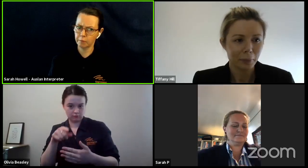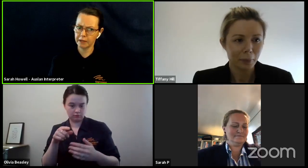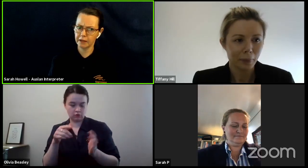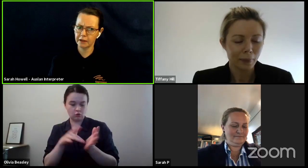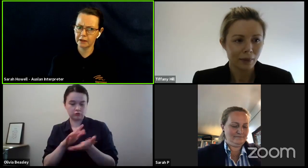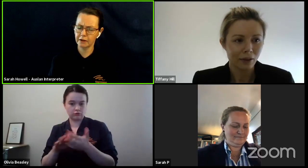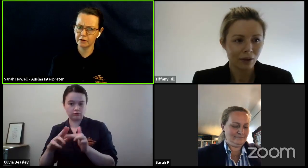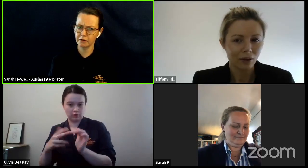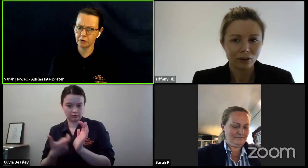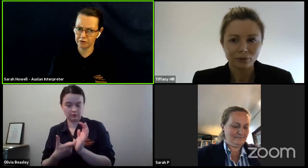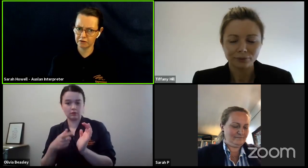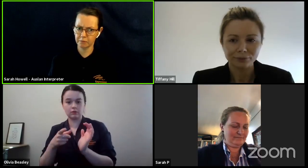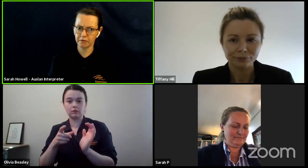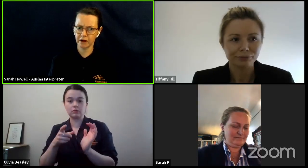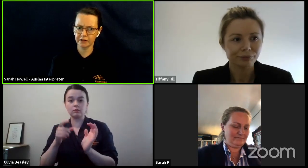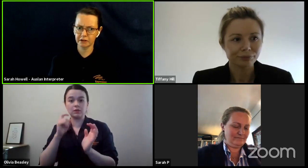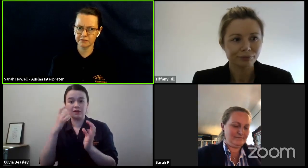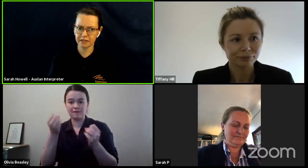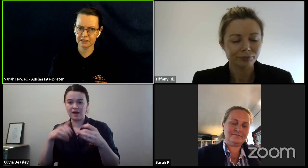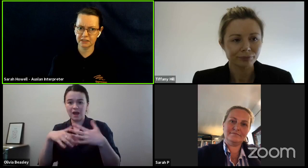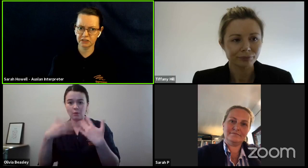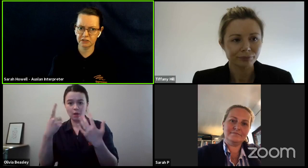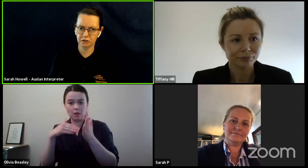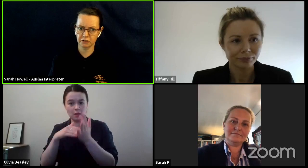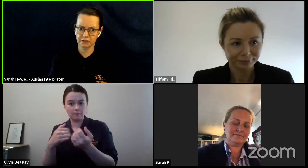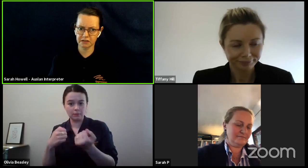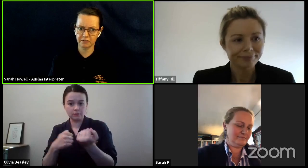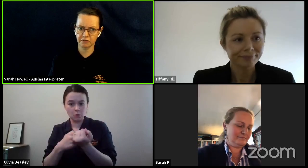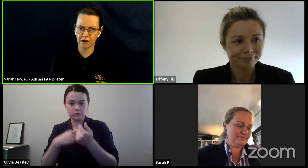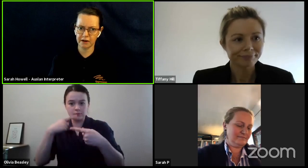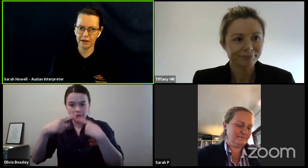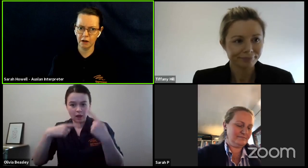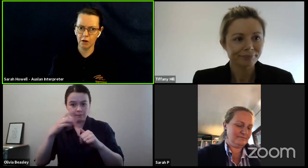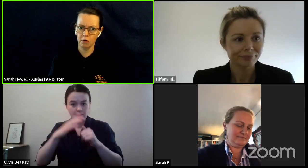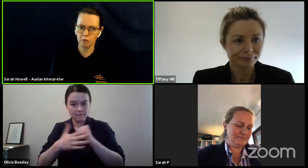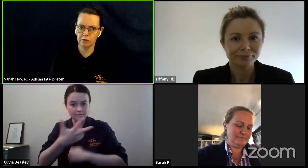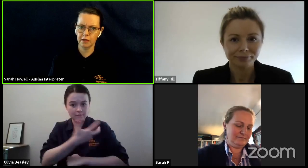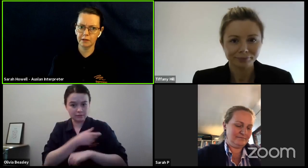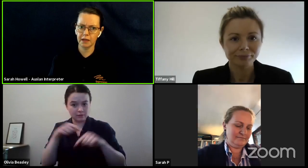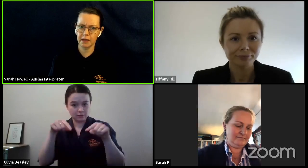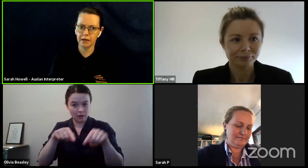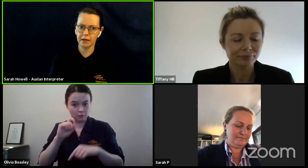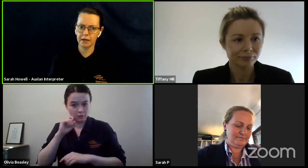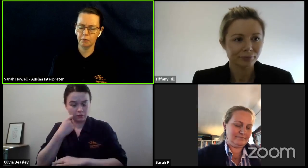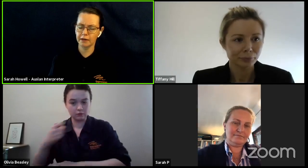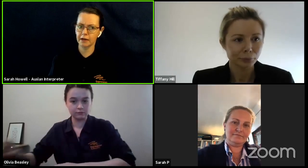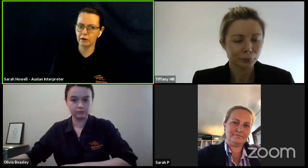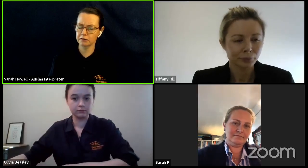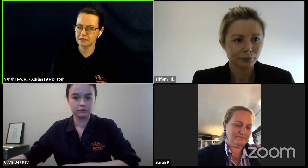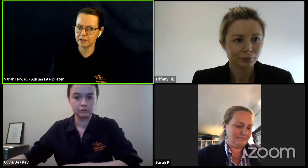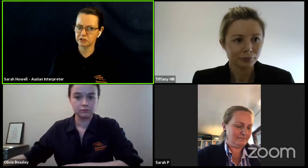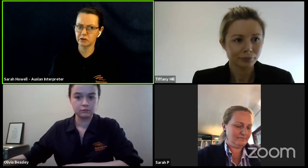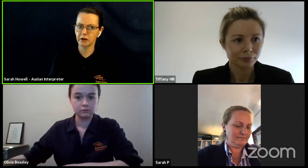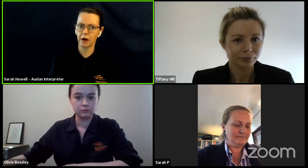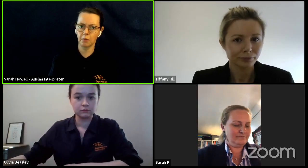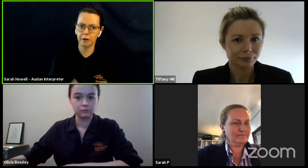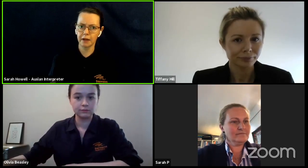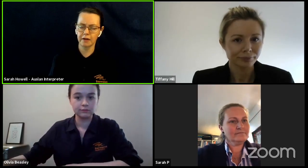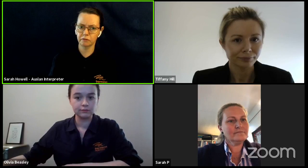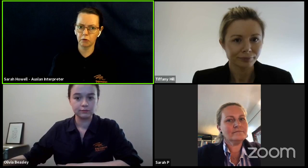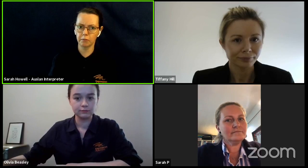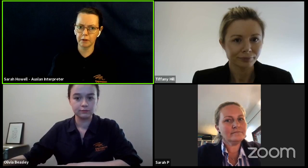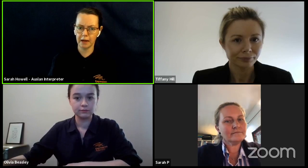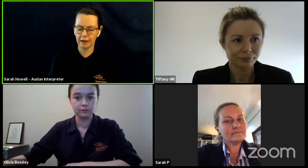And it will be nurses providing those vaccinations on Thursday and Friday. Will there be anyone else there to